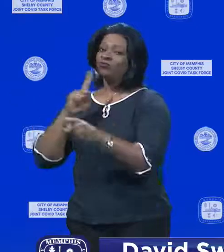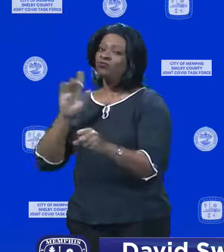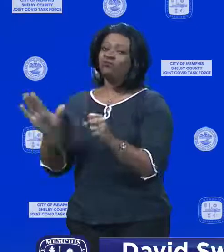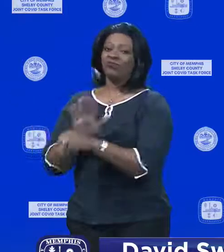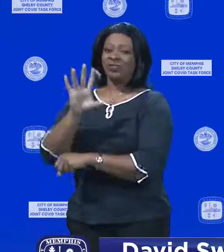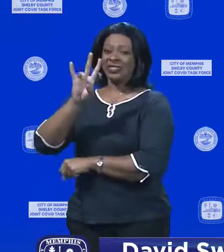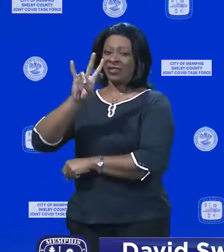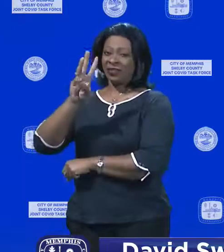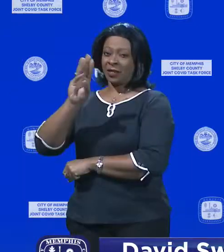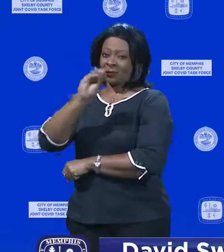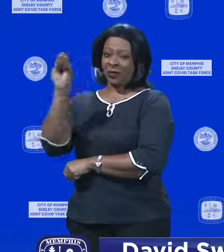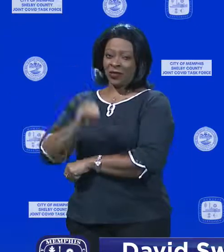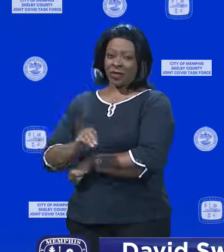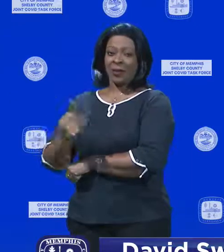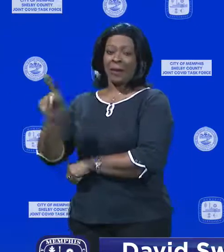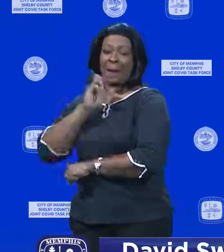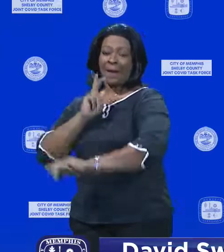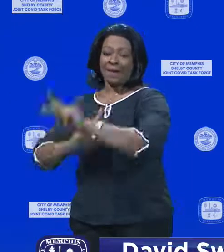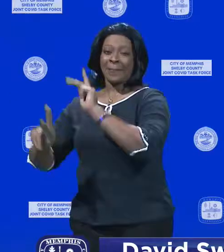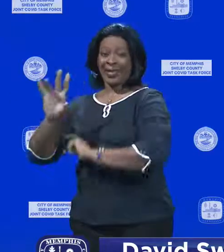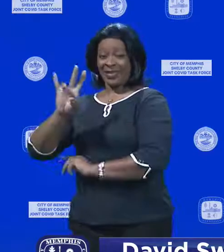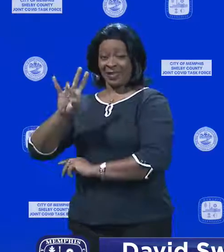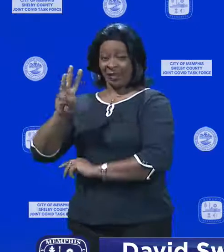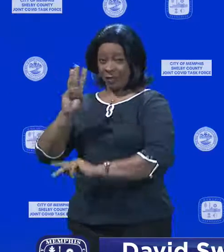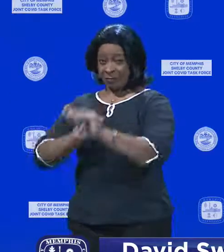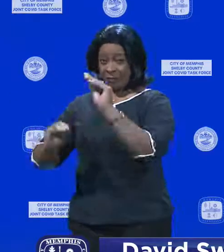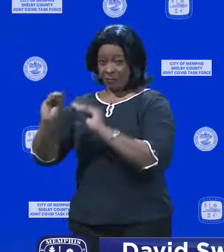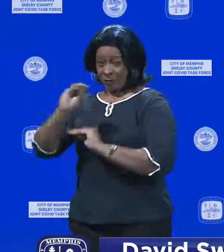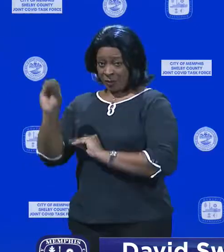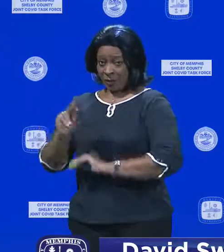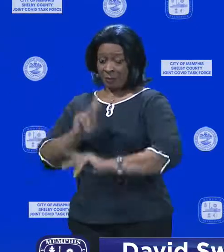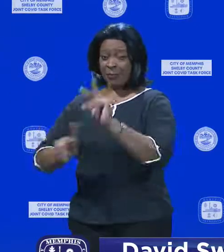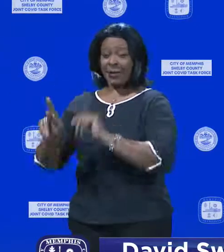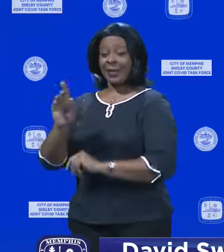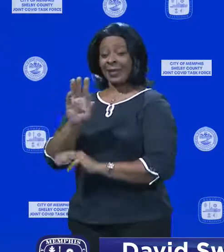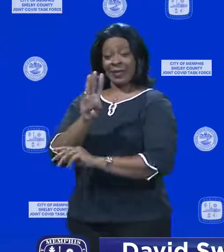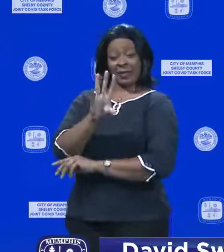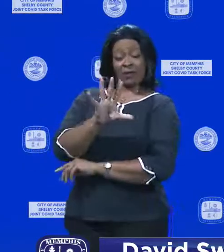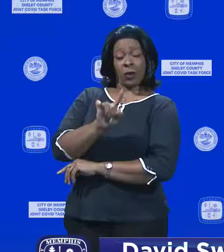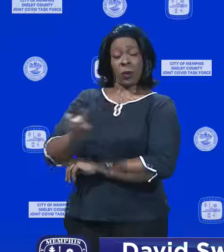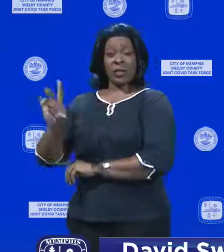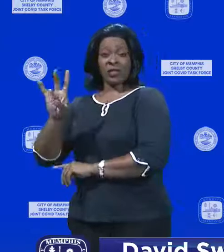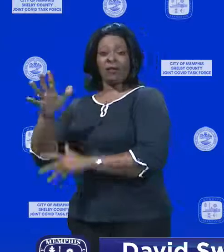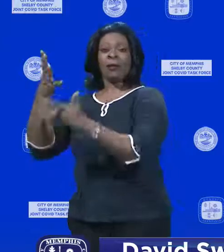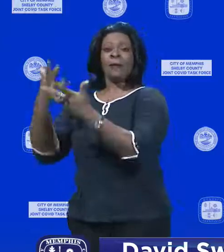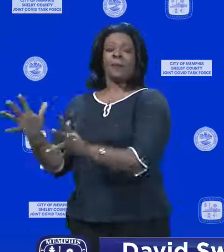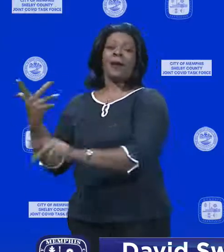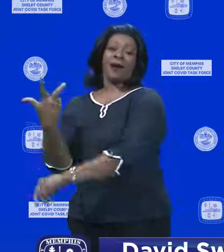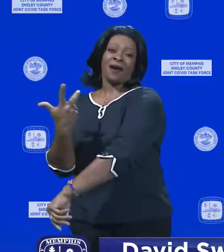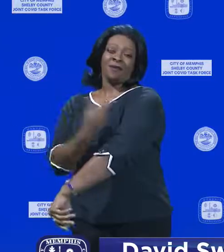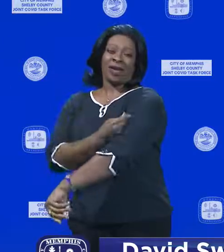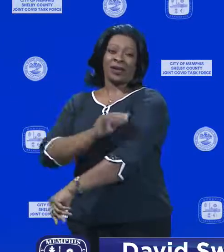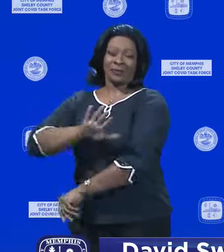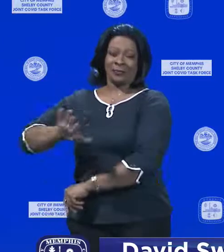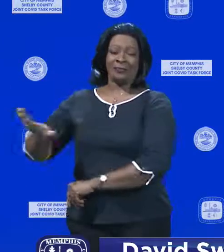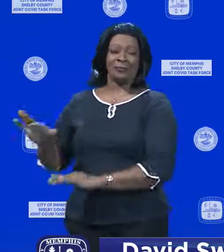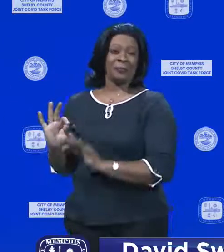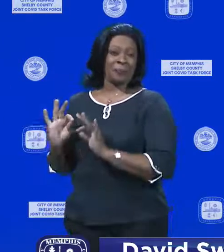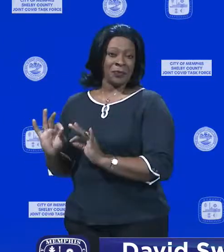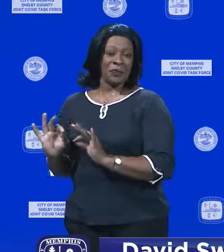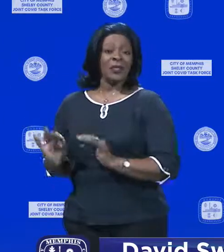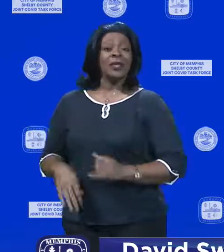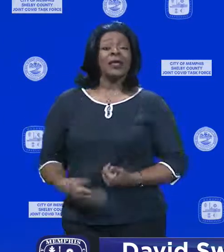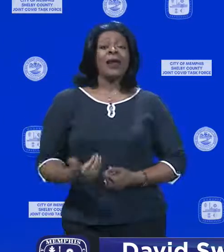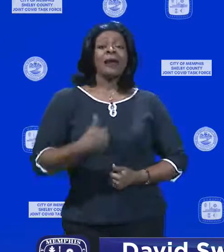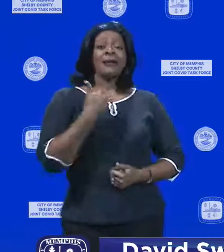at 76%. So 76% of people between 65 and 74 have now been vaccinated.